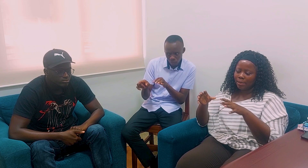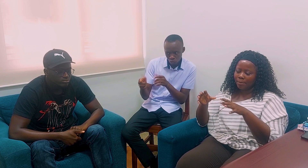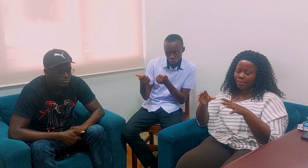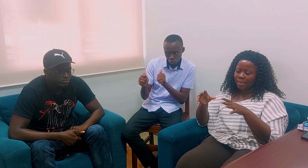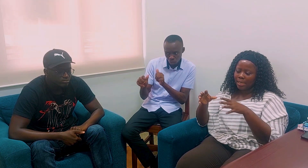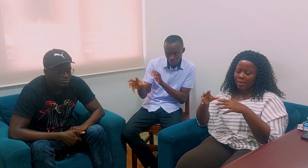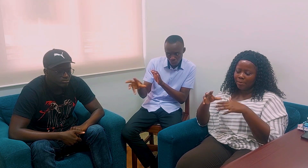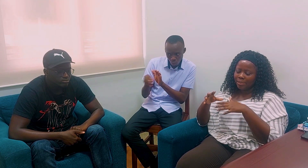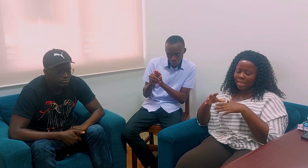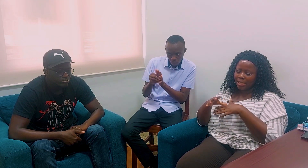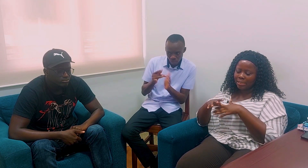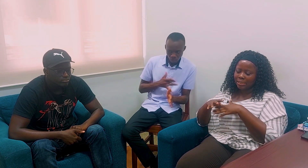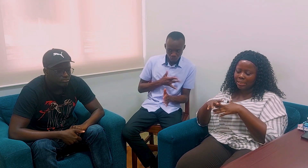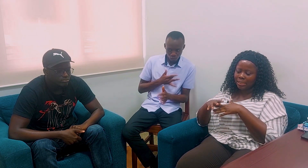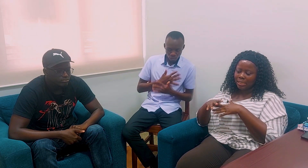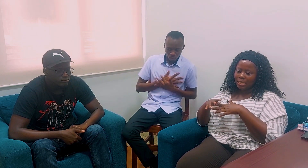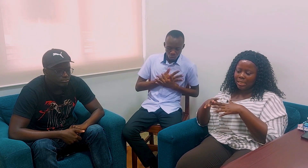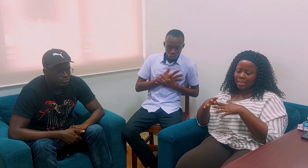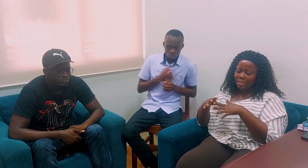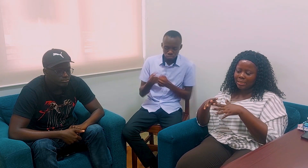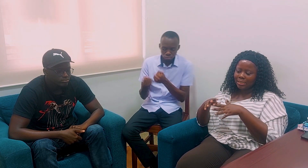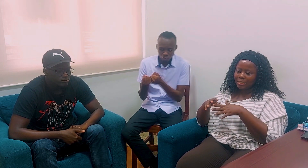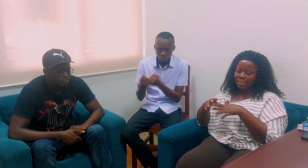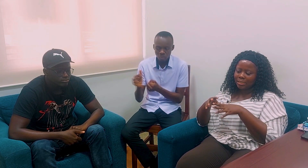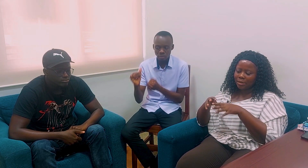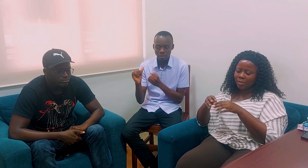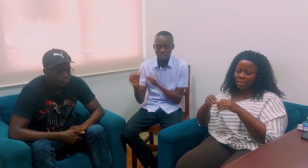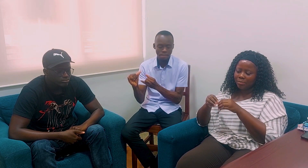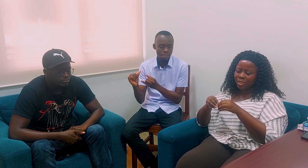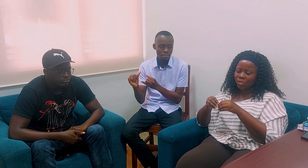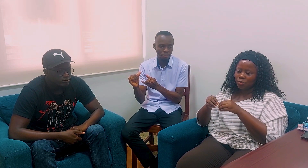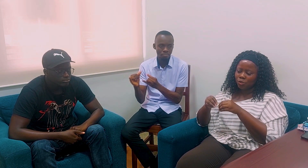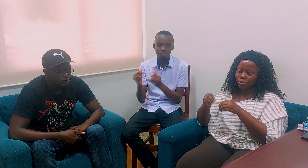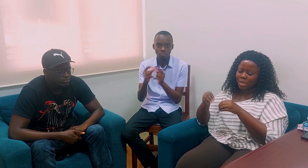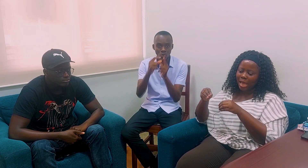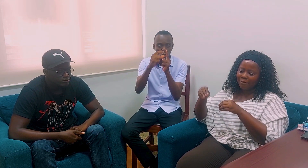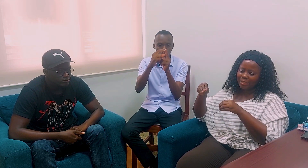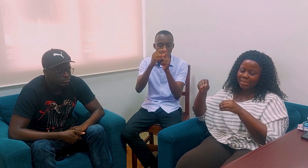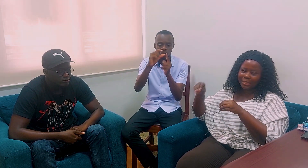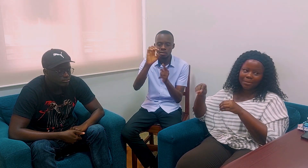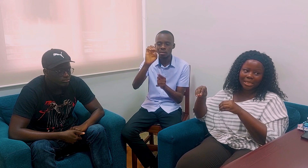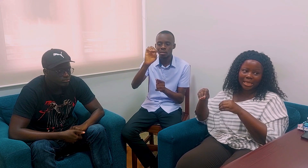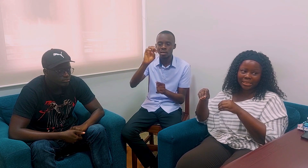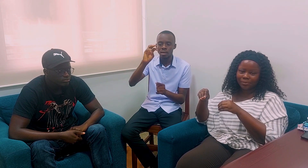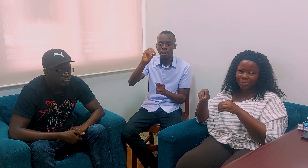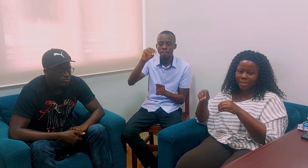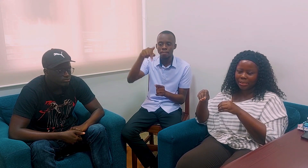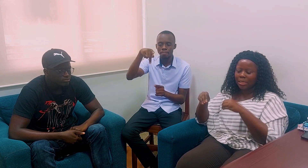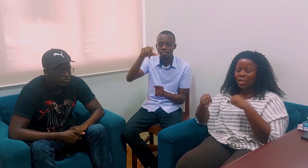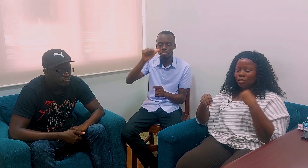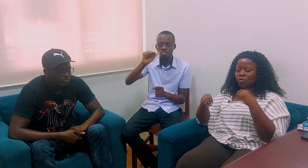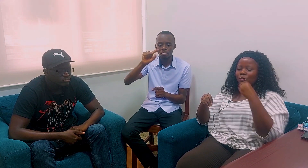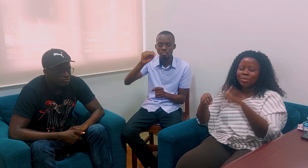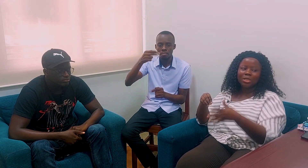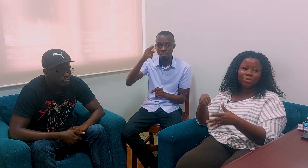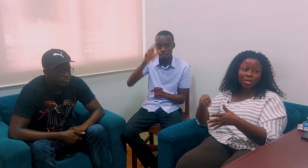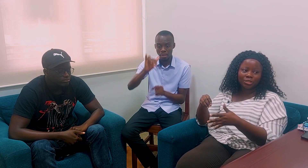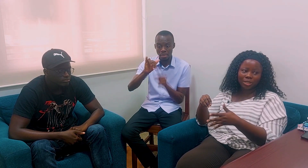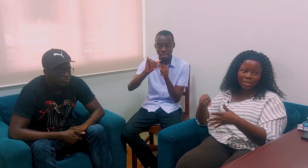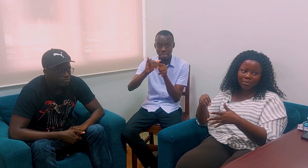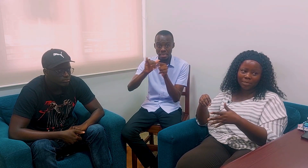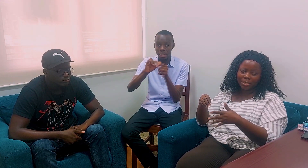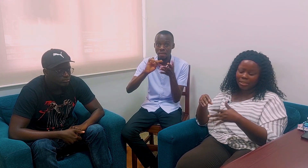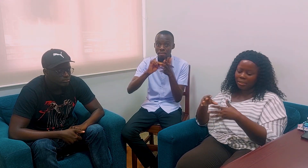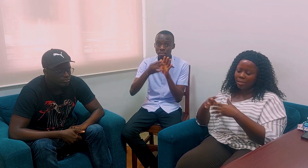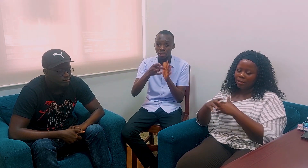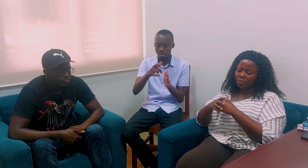say empathizing, it doesn't necessarily mean you should have a similar experience to mean you are